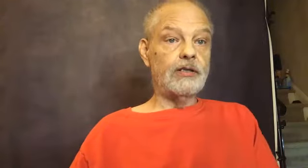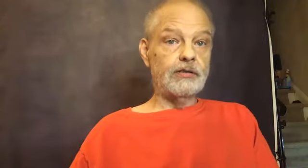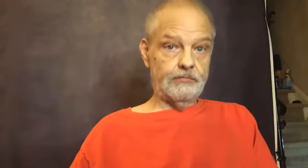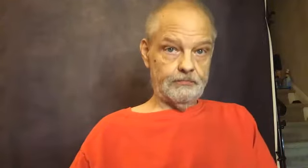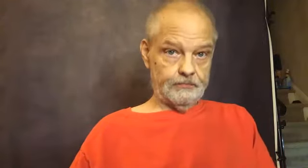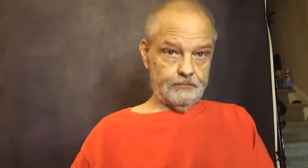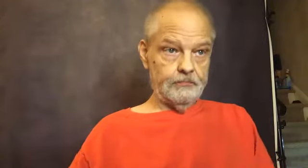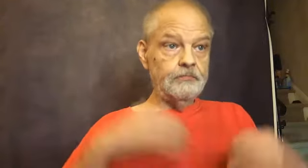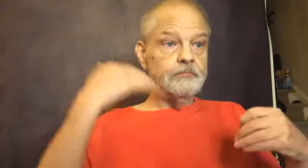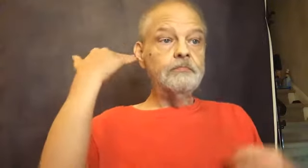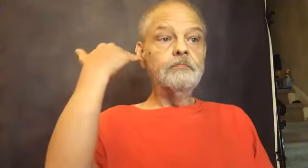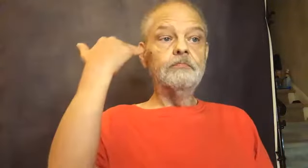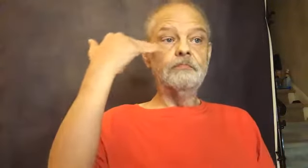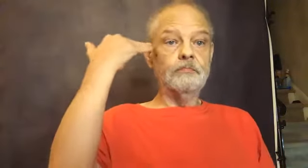signs.